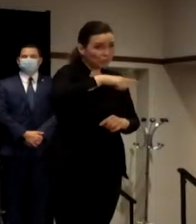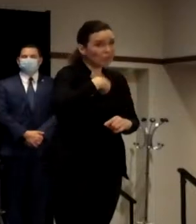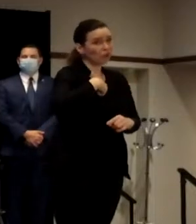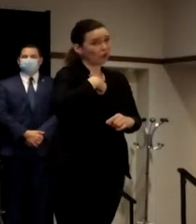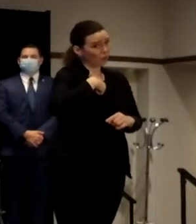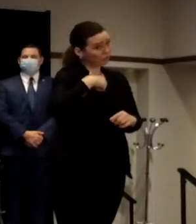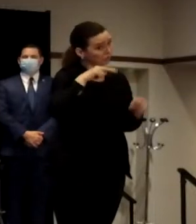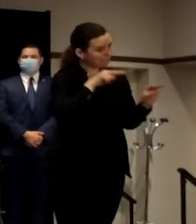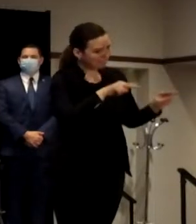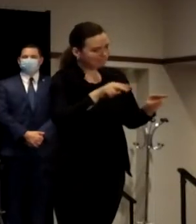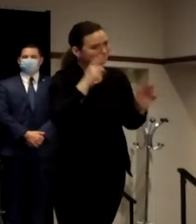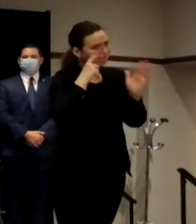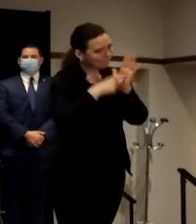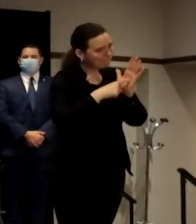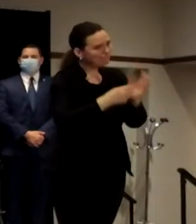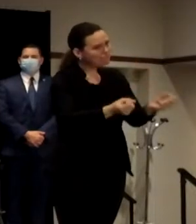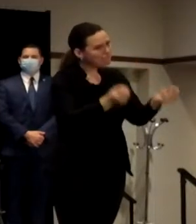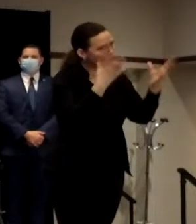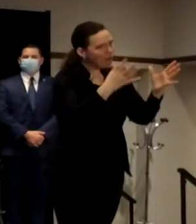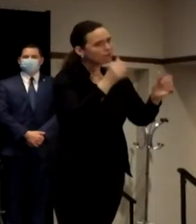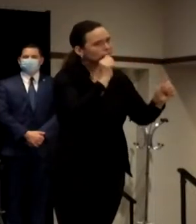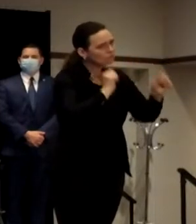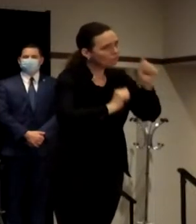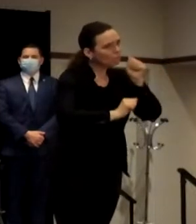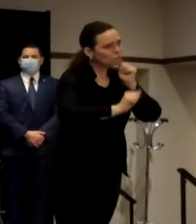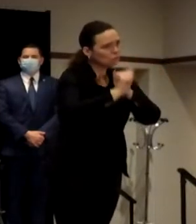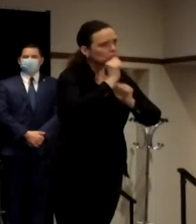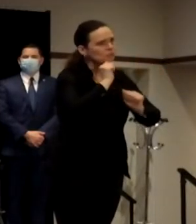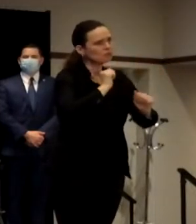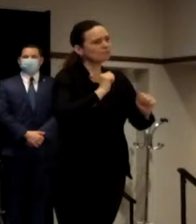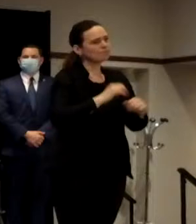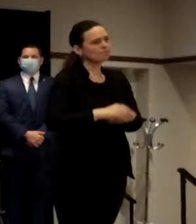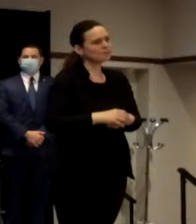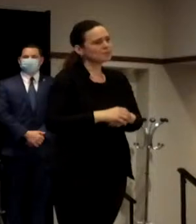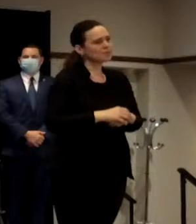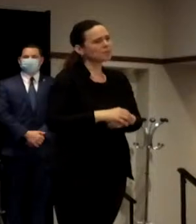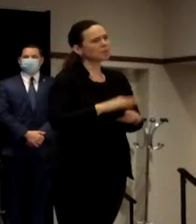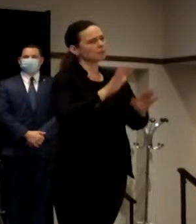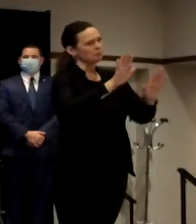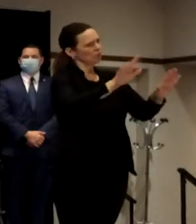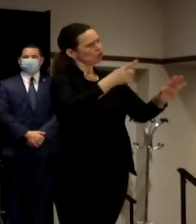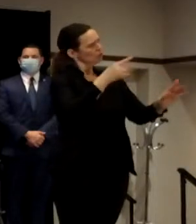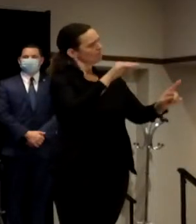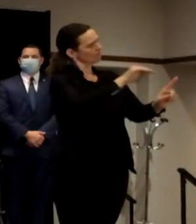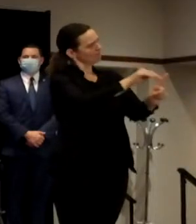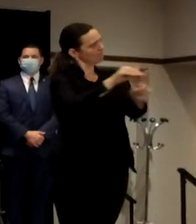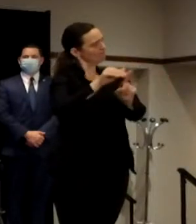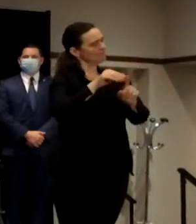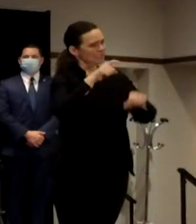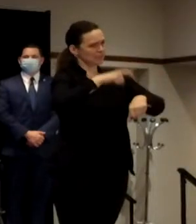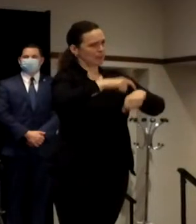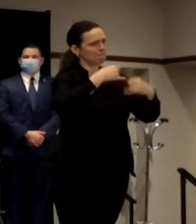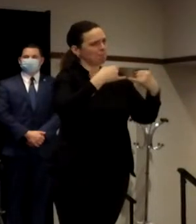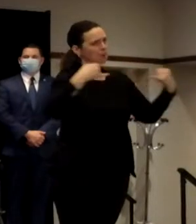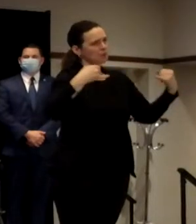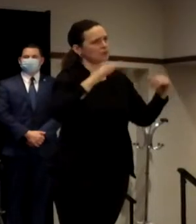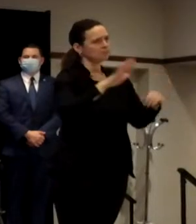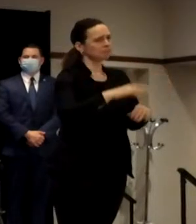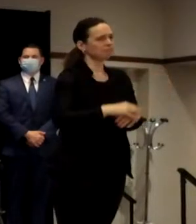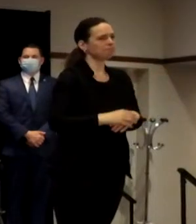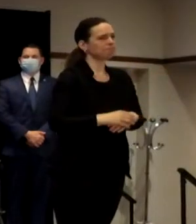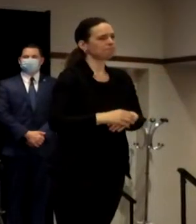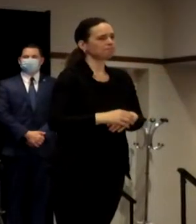disability. So just to remind just the timeline, as I'm going through my process in putting a policy